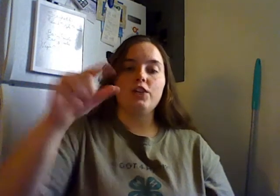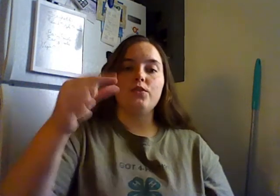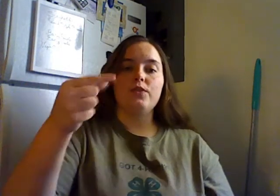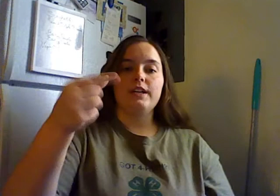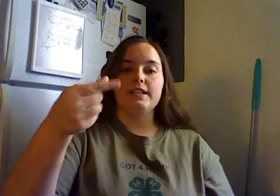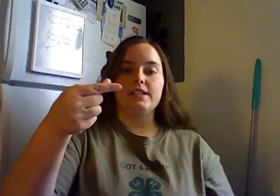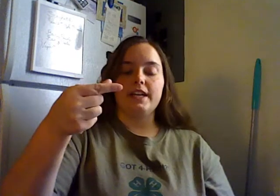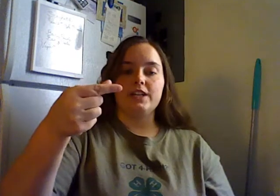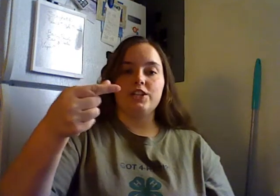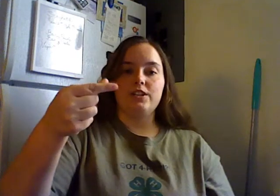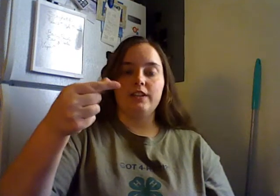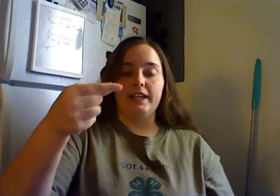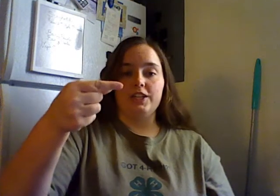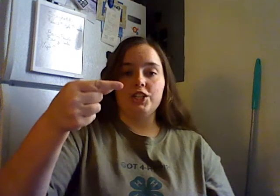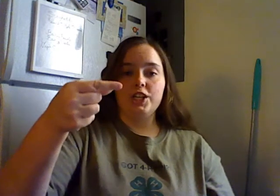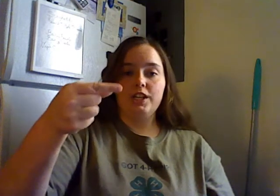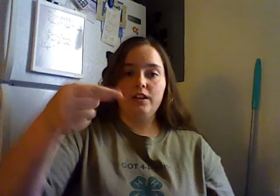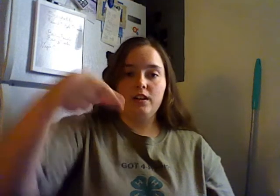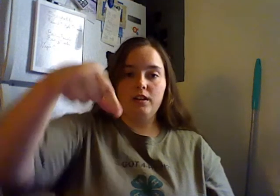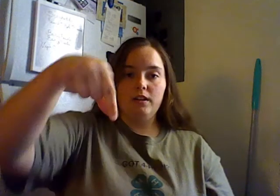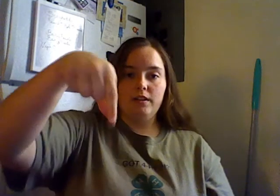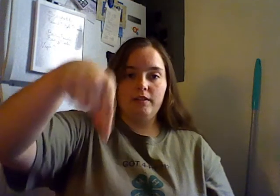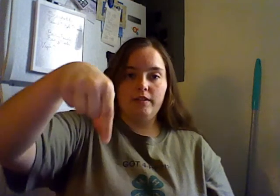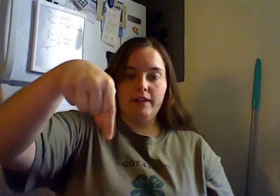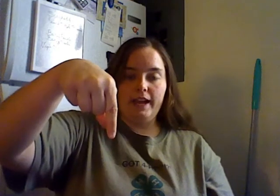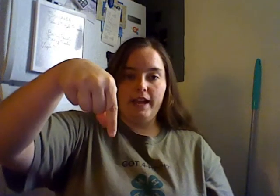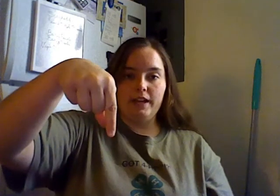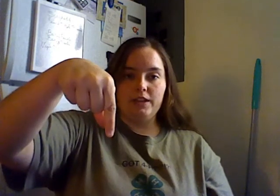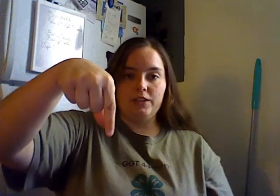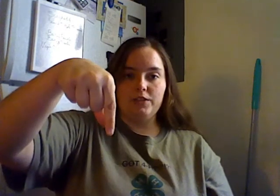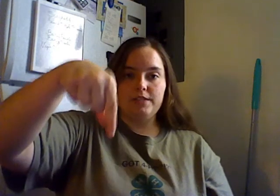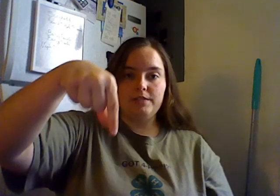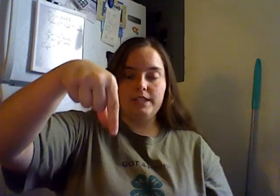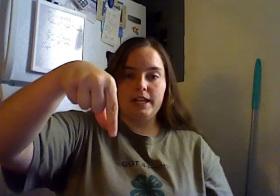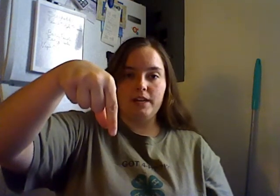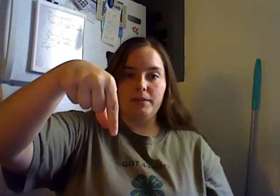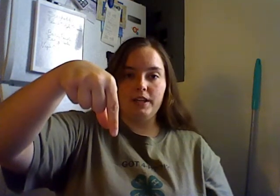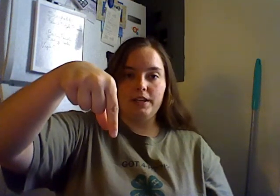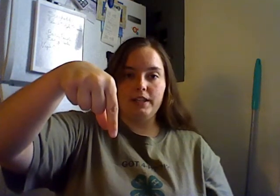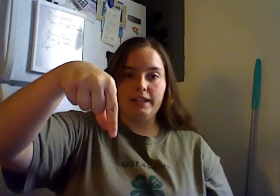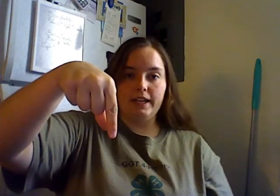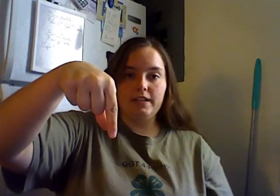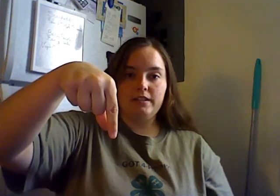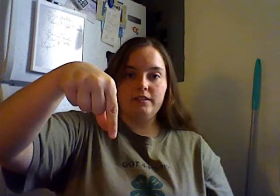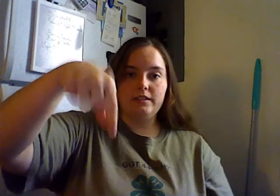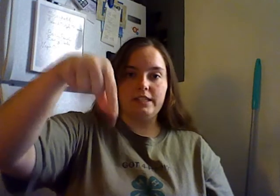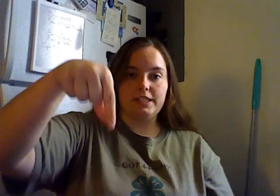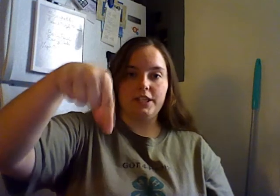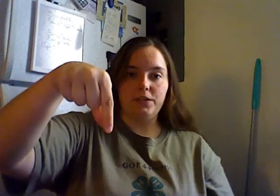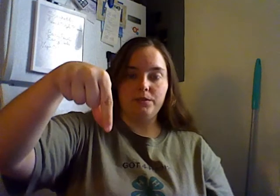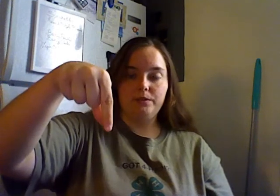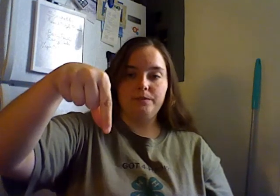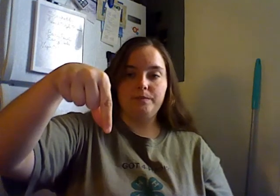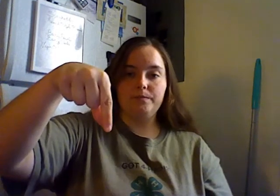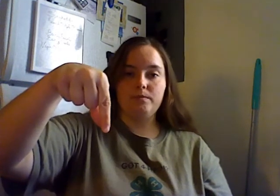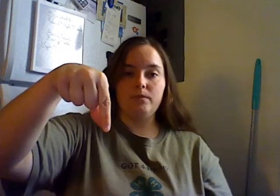Q is like a G, and you just set it up on end like that. This is Q.